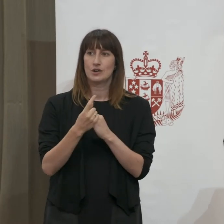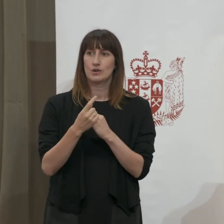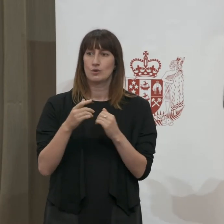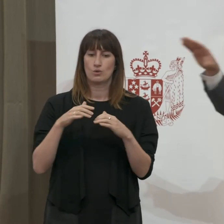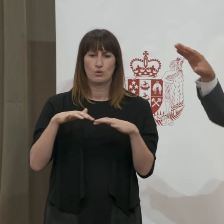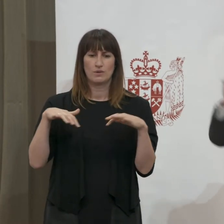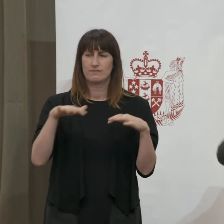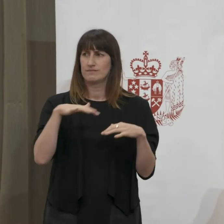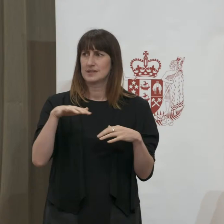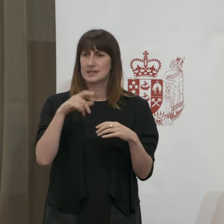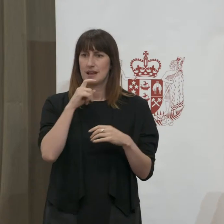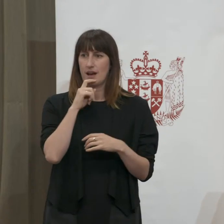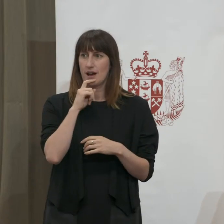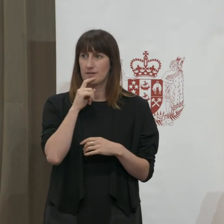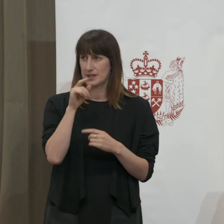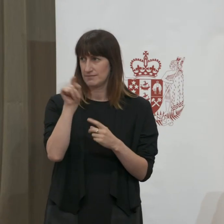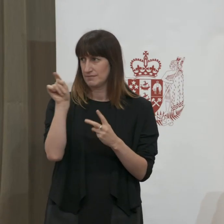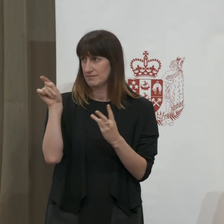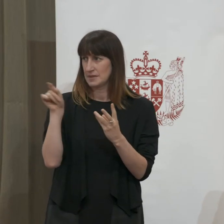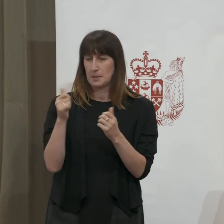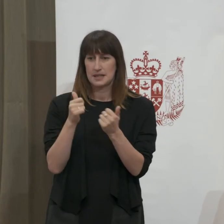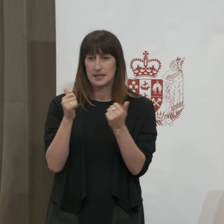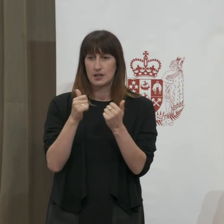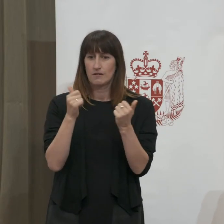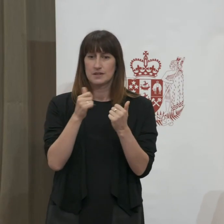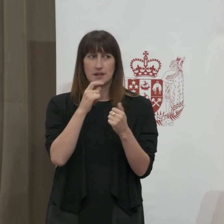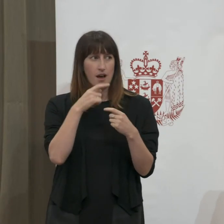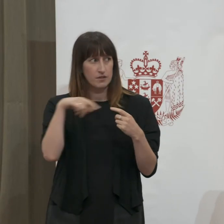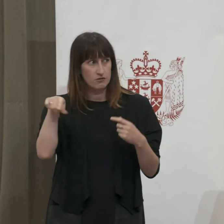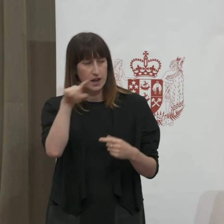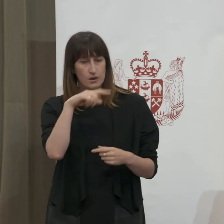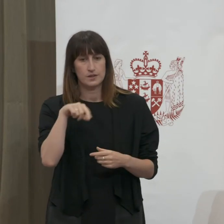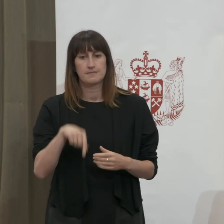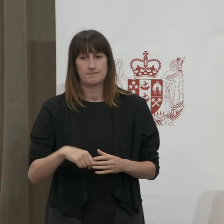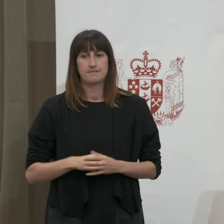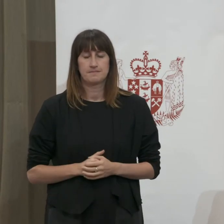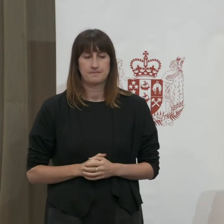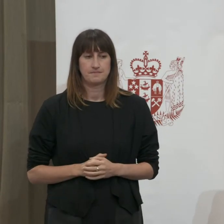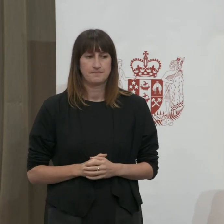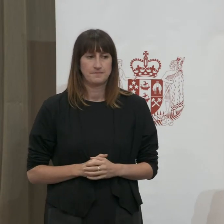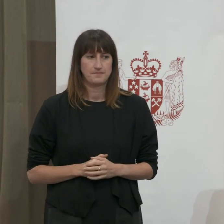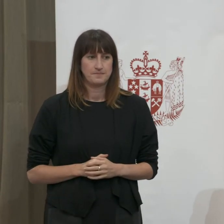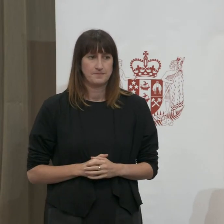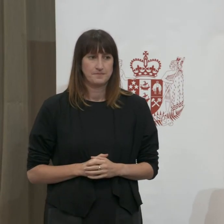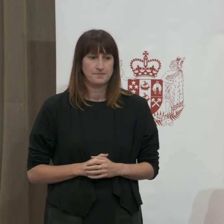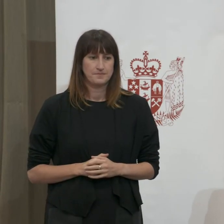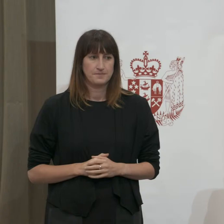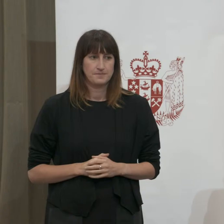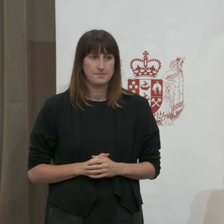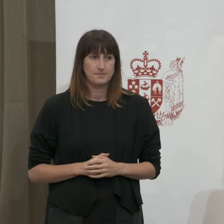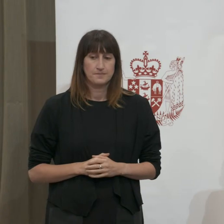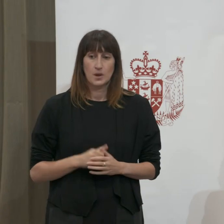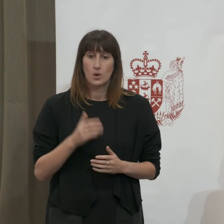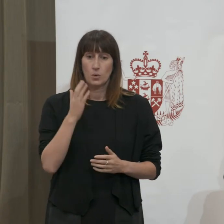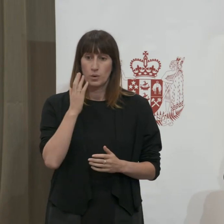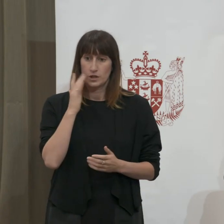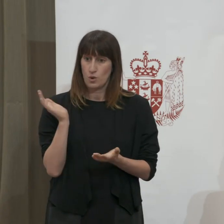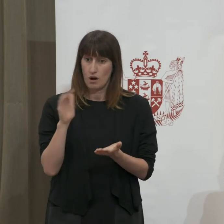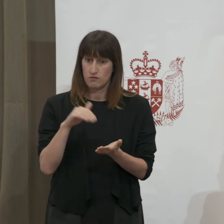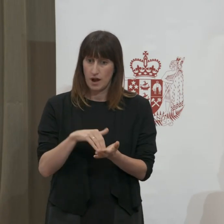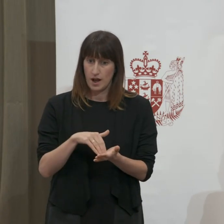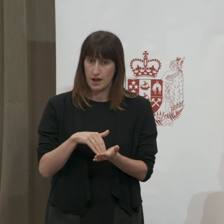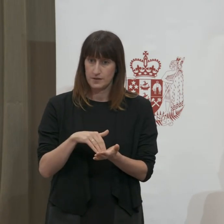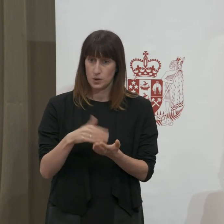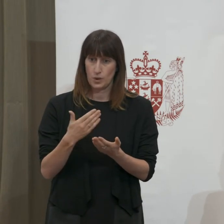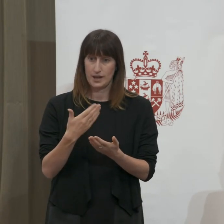a number of our security staff and venue staff surrounding us this morning. Now, on arrival, you would have been issued